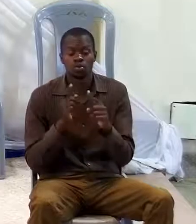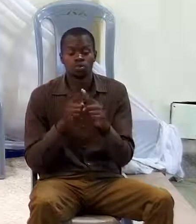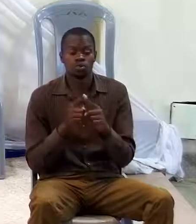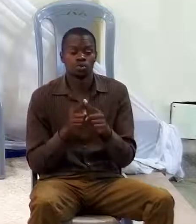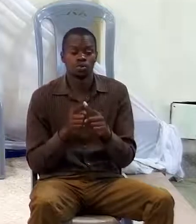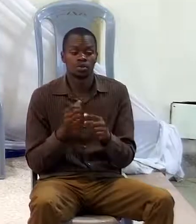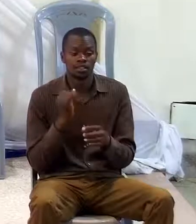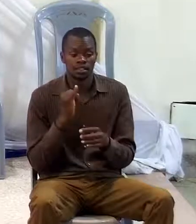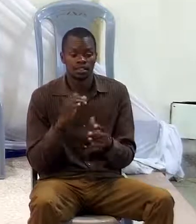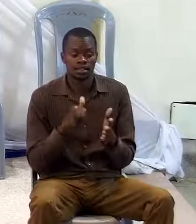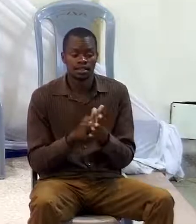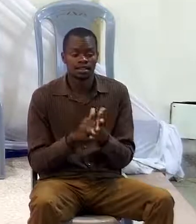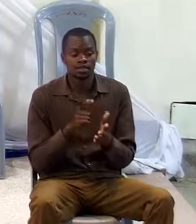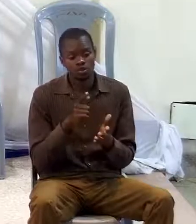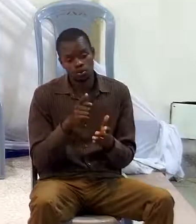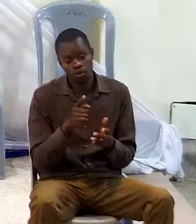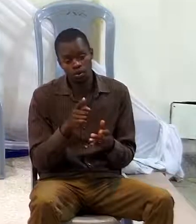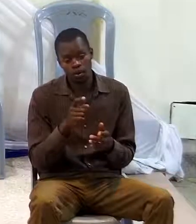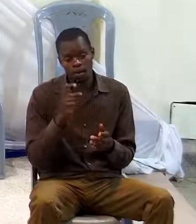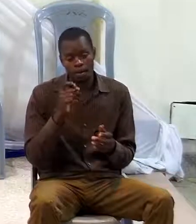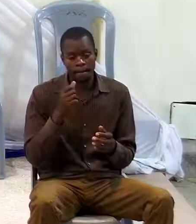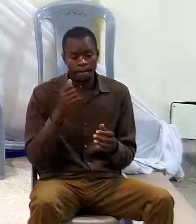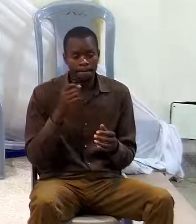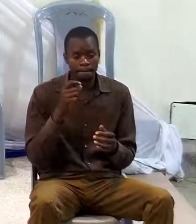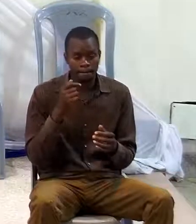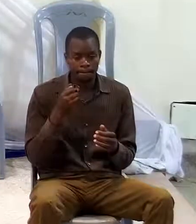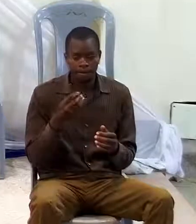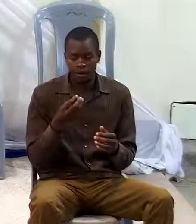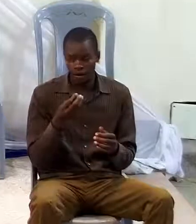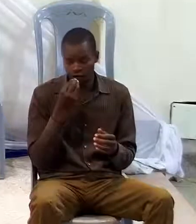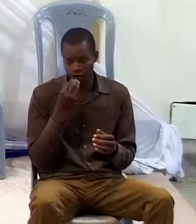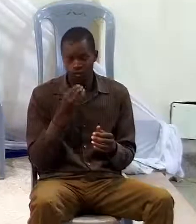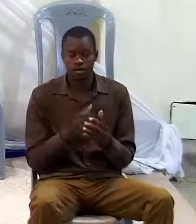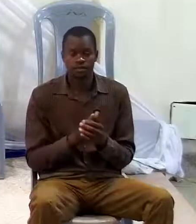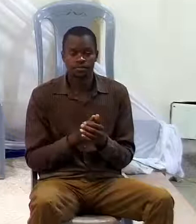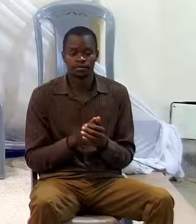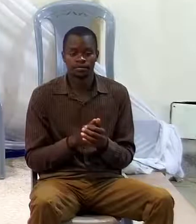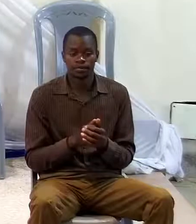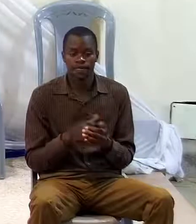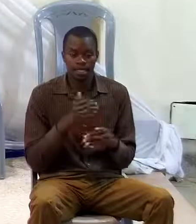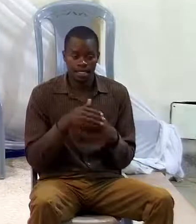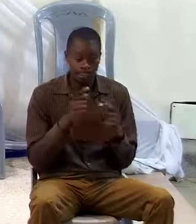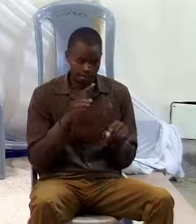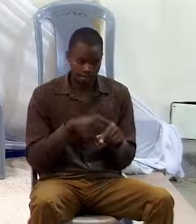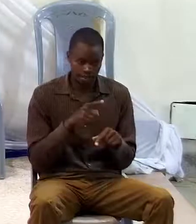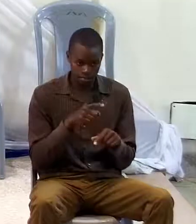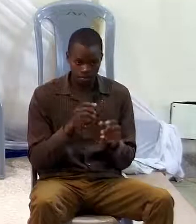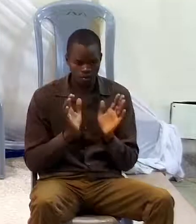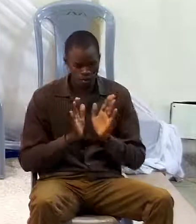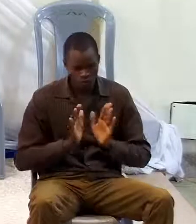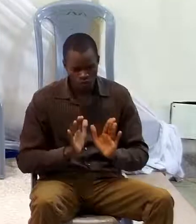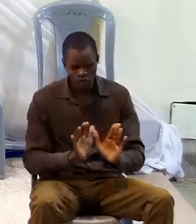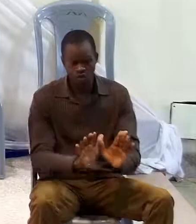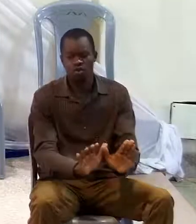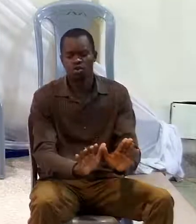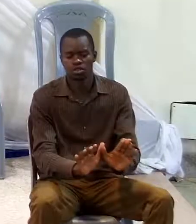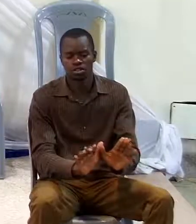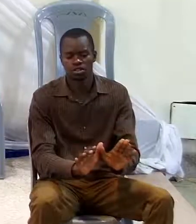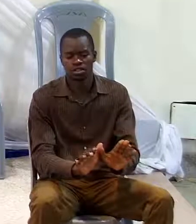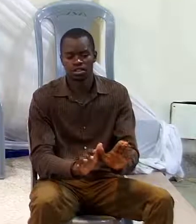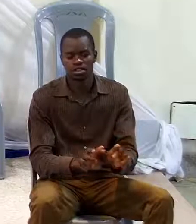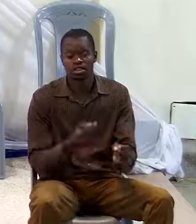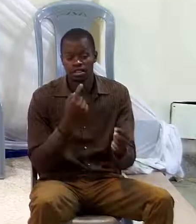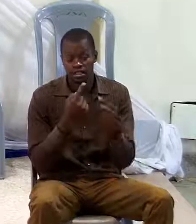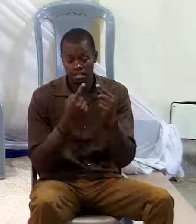eat. So the next time you will expose it again to food, you will tend to be driven by appetite, you